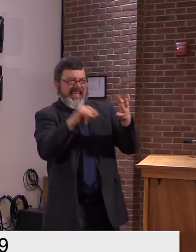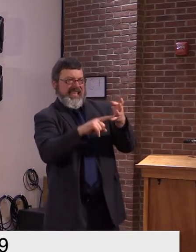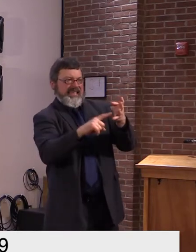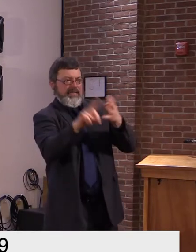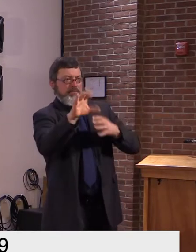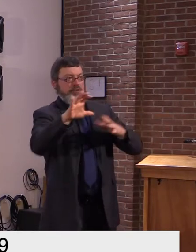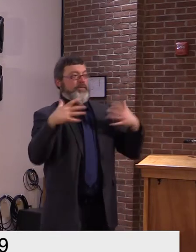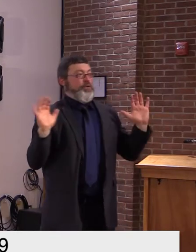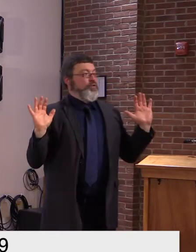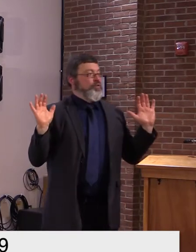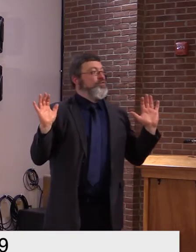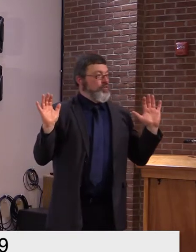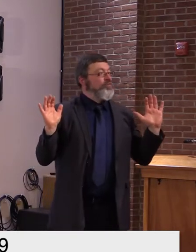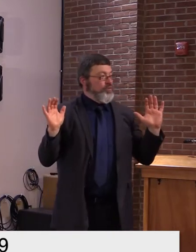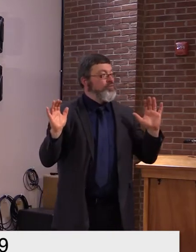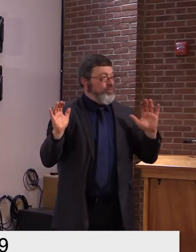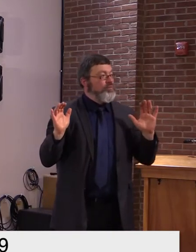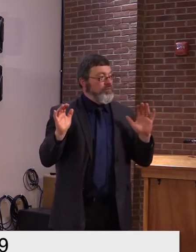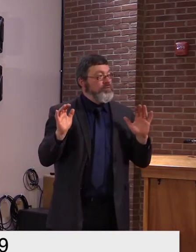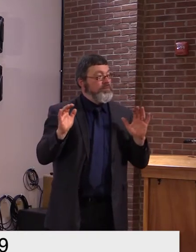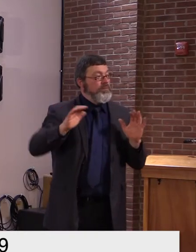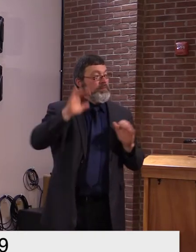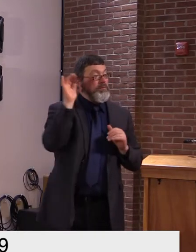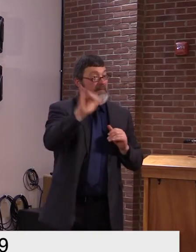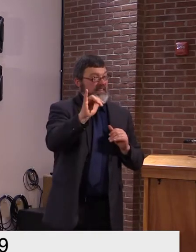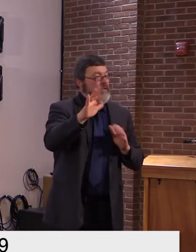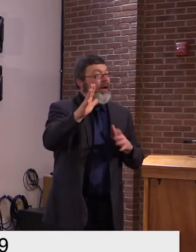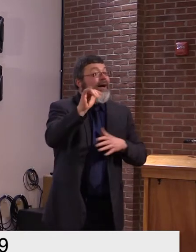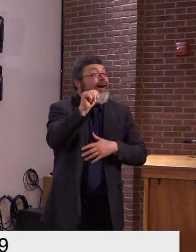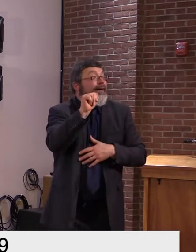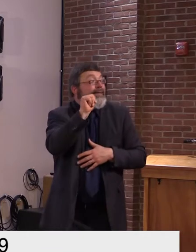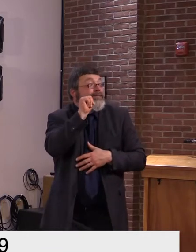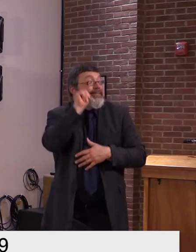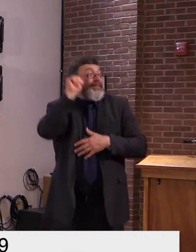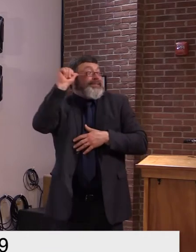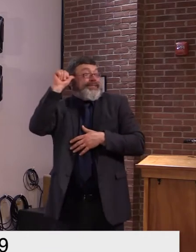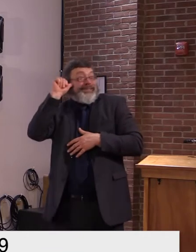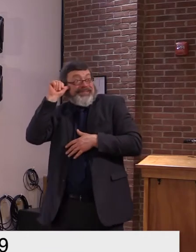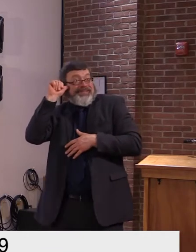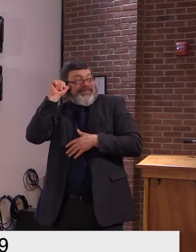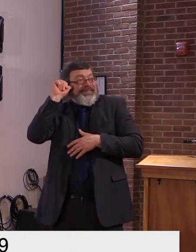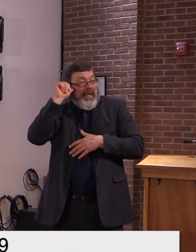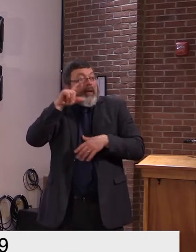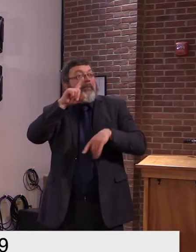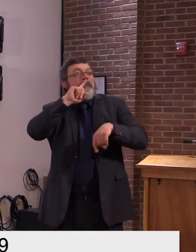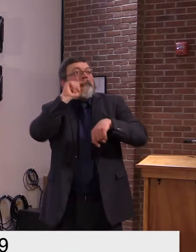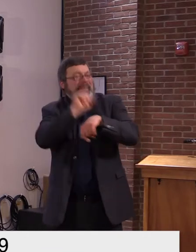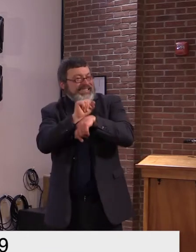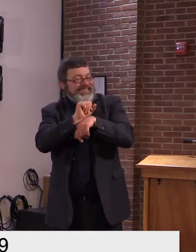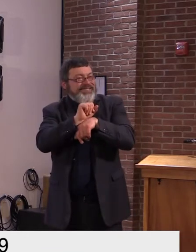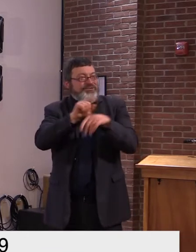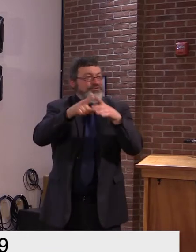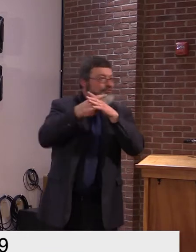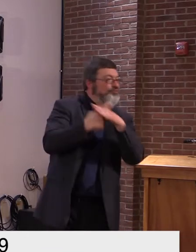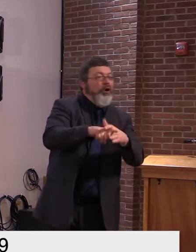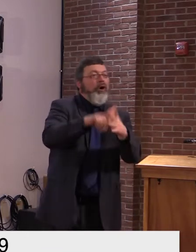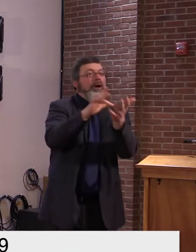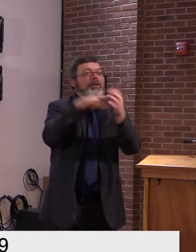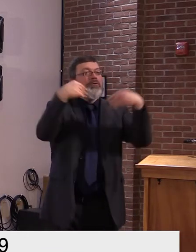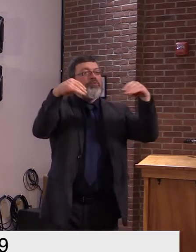yesterday marked the first day of the contracted pharmacies vaccinating our nursing home residents.